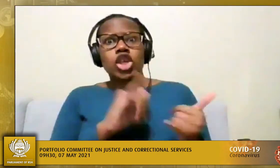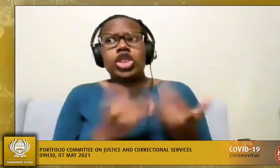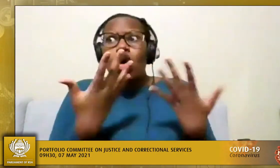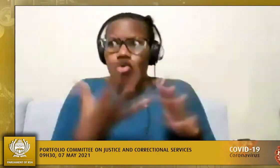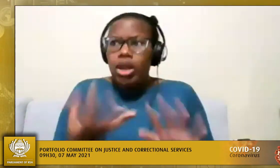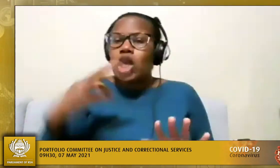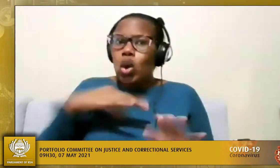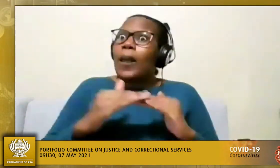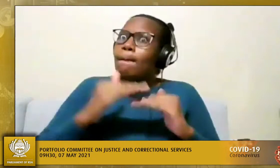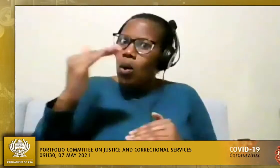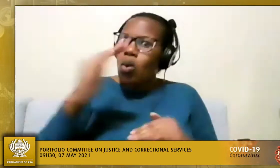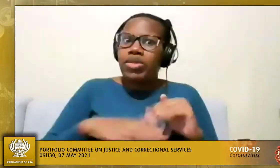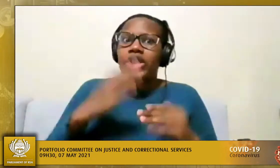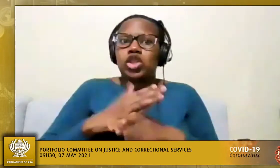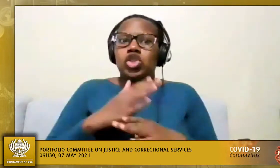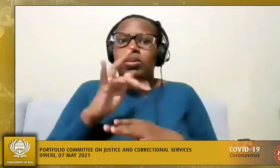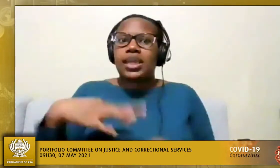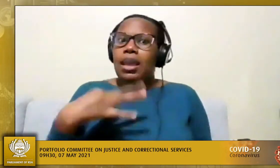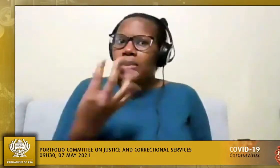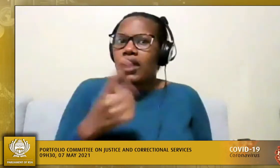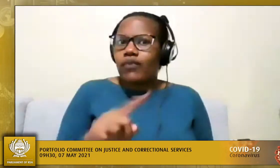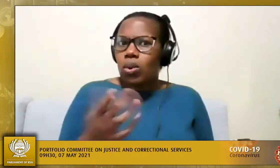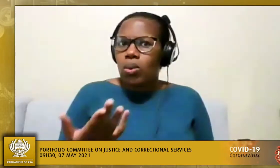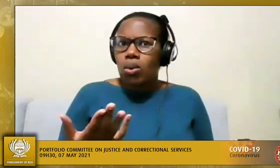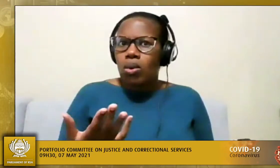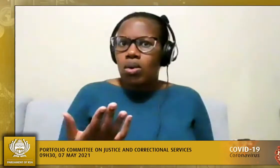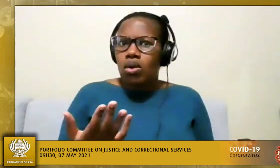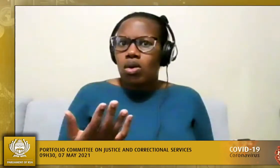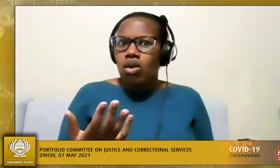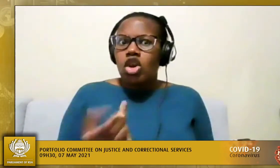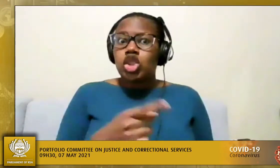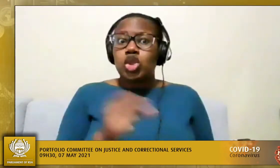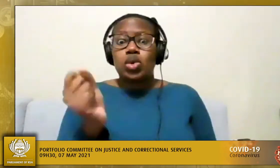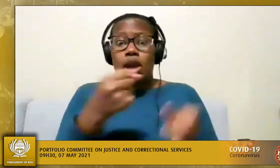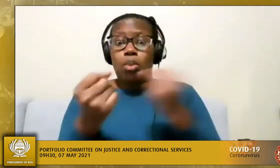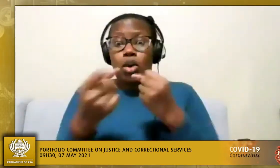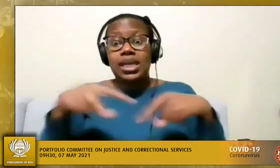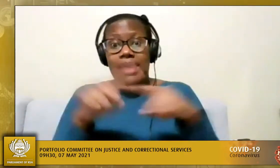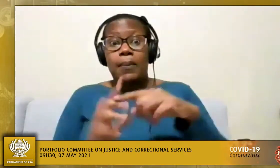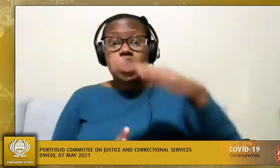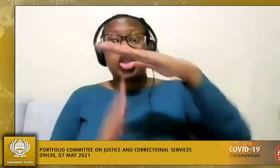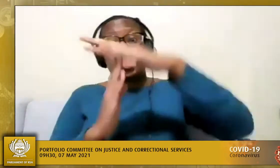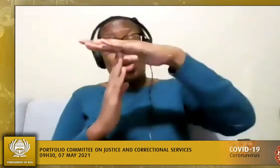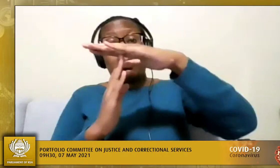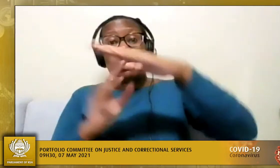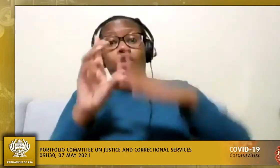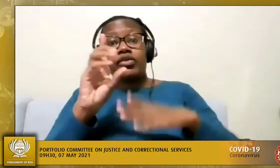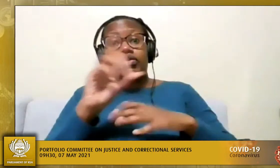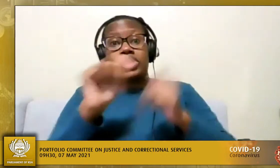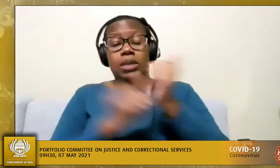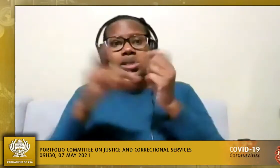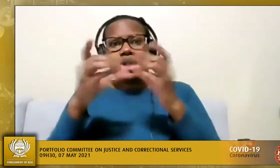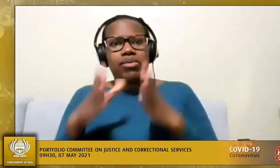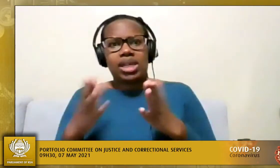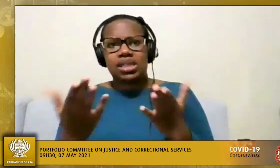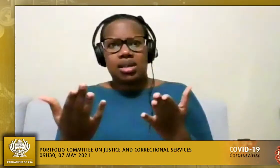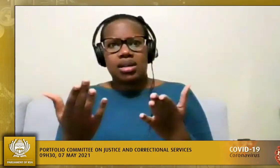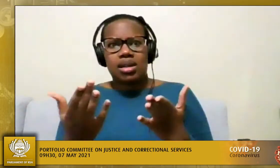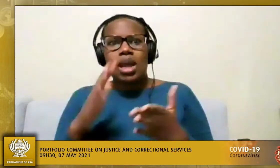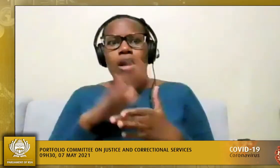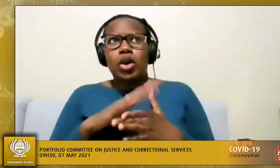earning more than the job they're applying for and so what you're doing is you're pointing them at the top scale of deputy director because